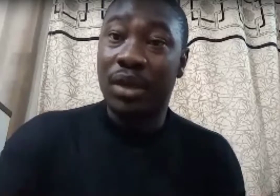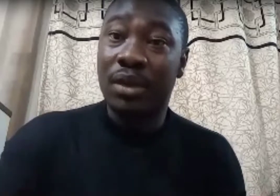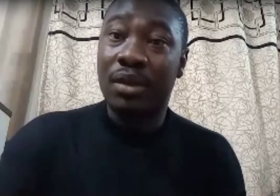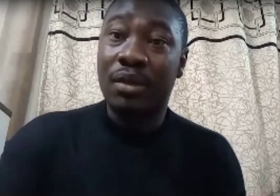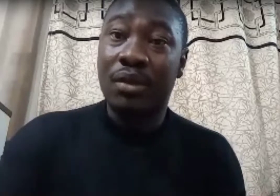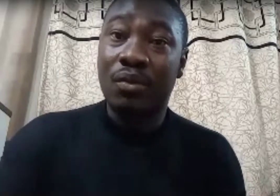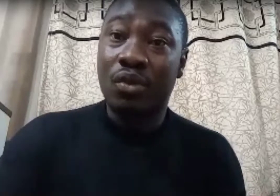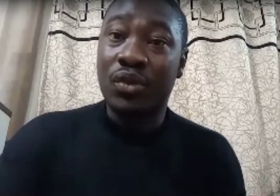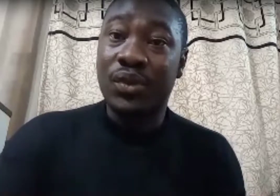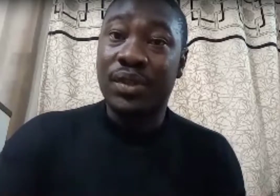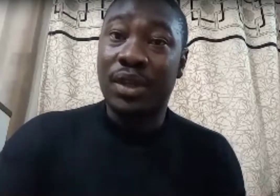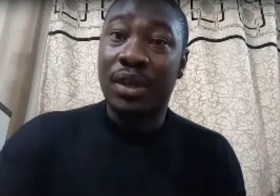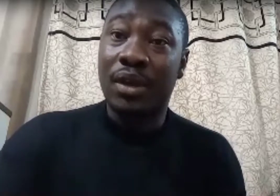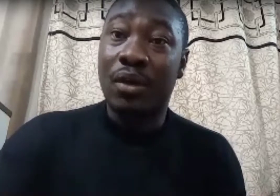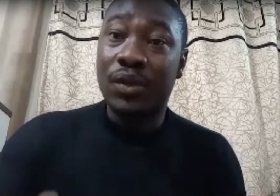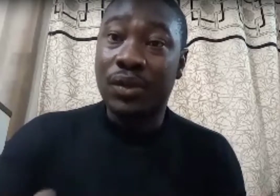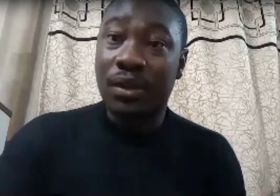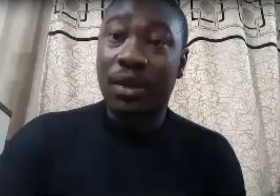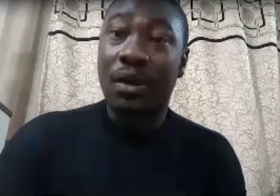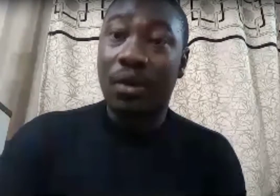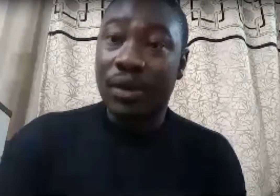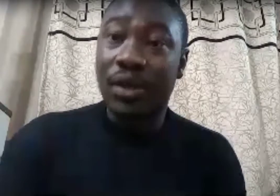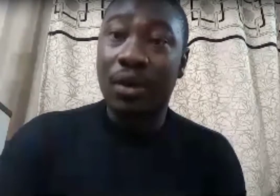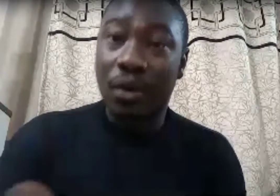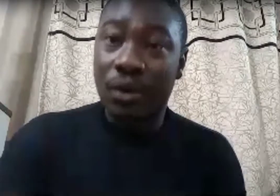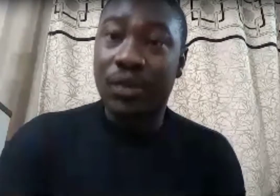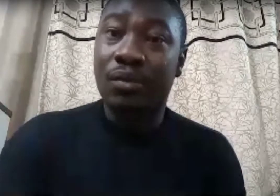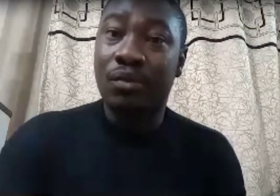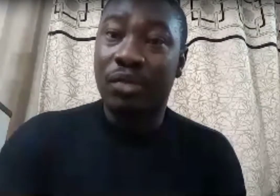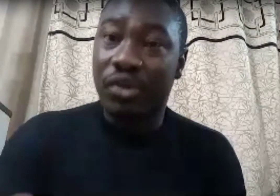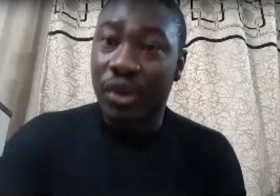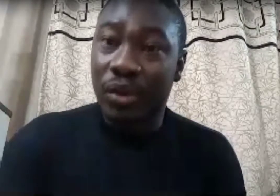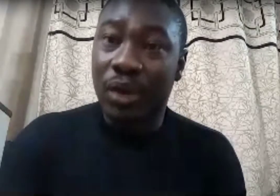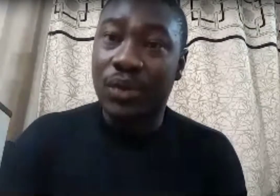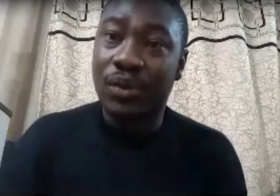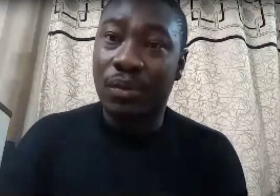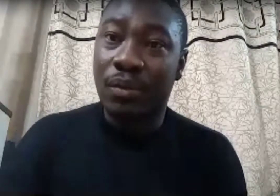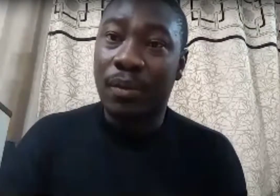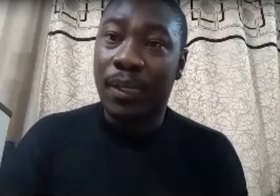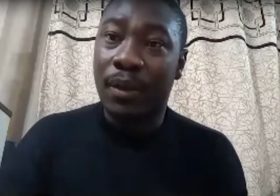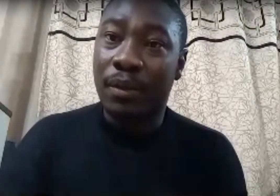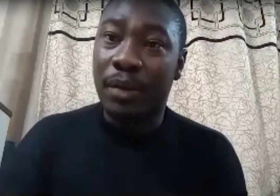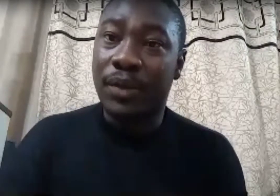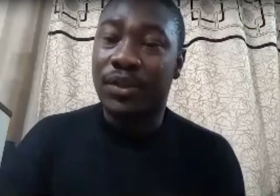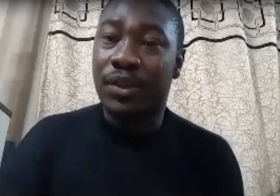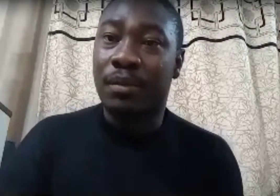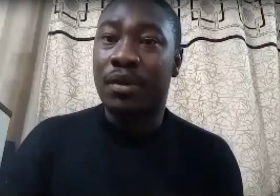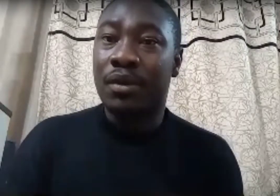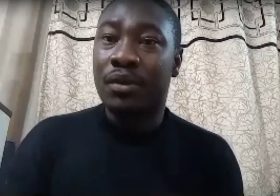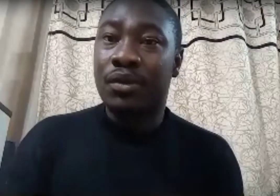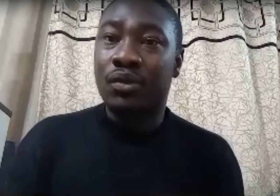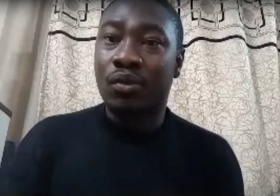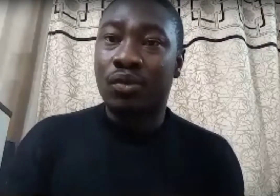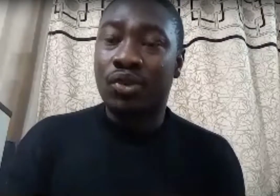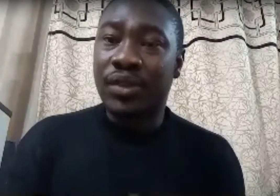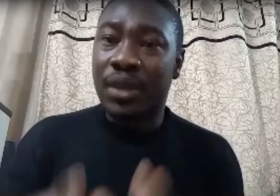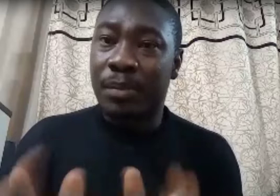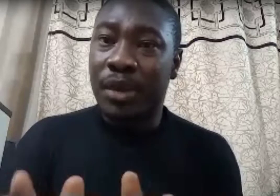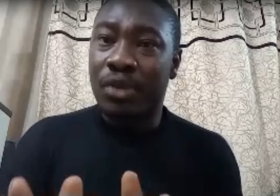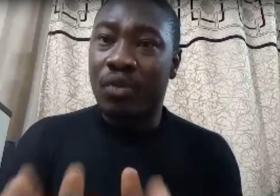and the mentorship. So just get prepared. You will have a mentor next week. You stick to your mentor. Talk to him